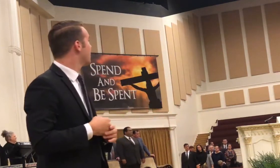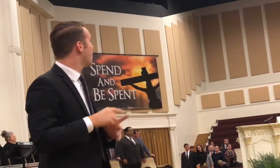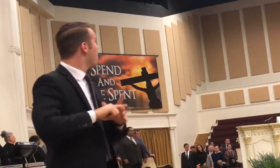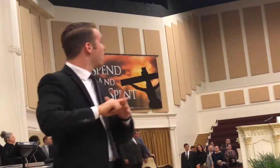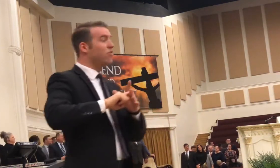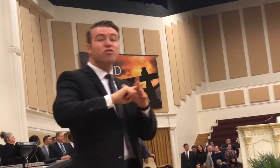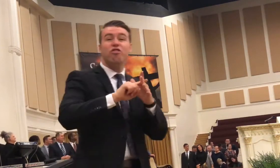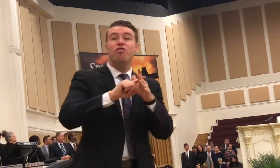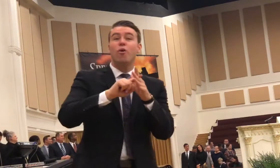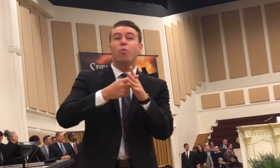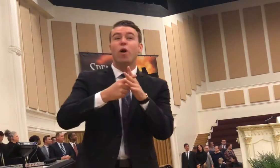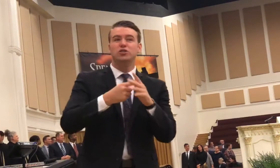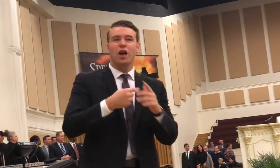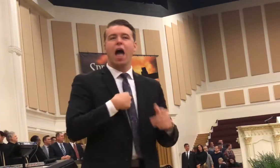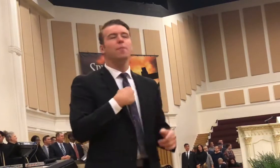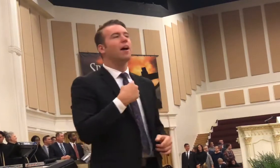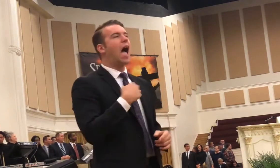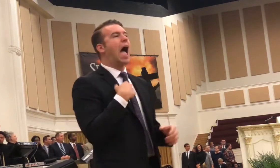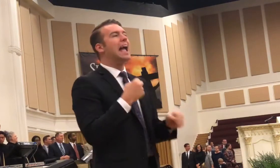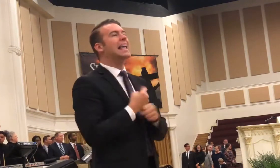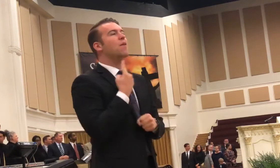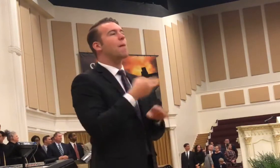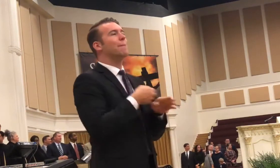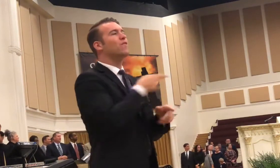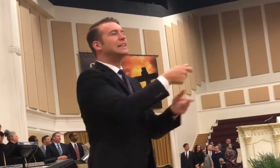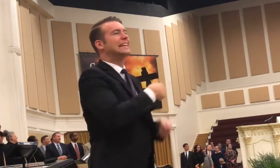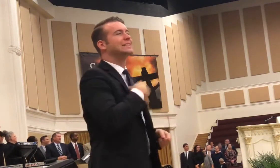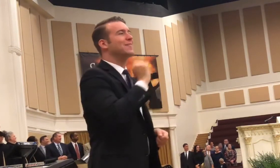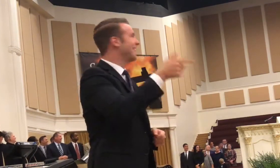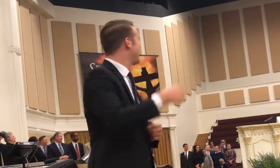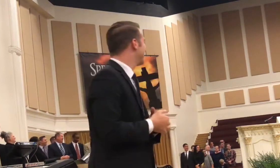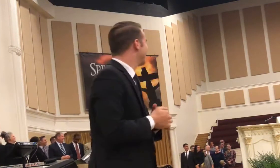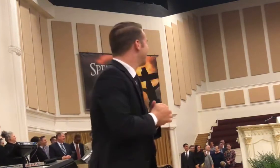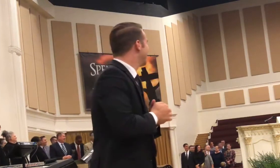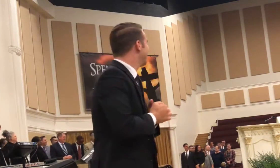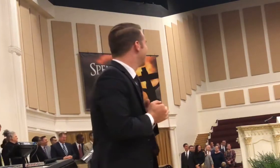original? I'm going to get one before you find it and text me.